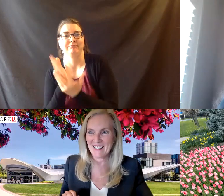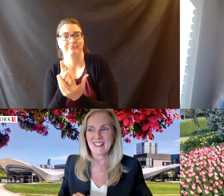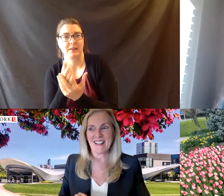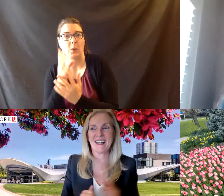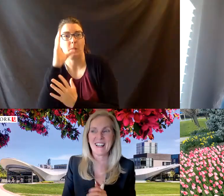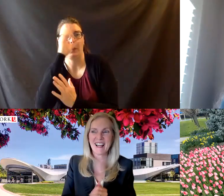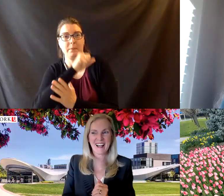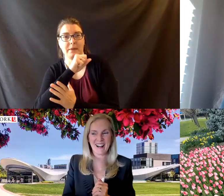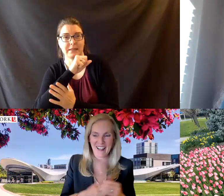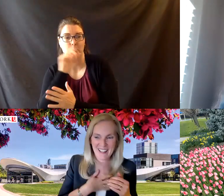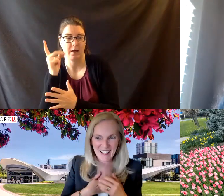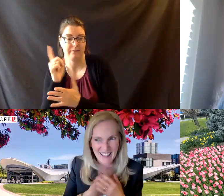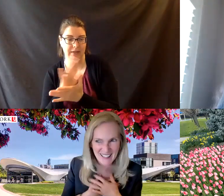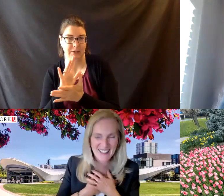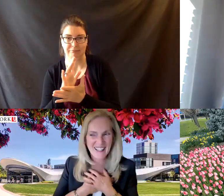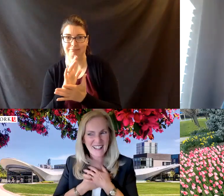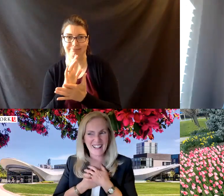you don't okay.